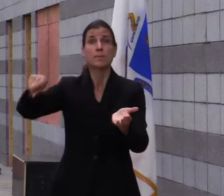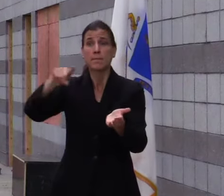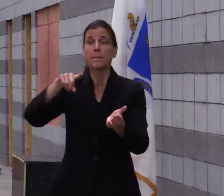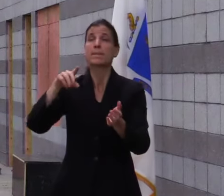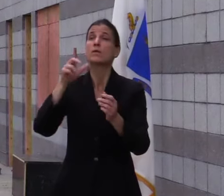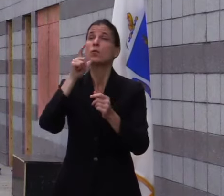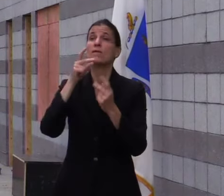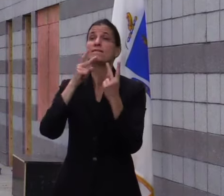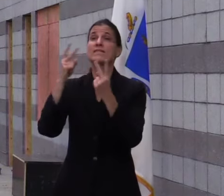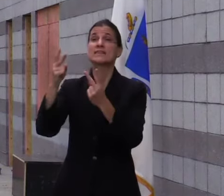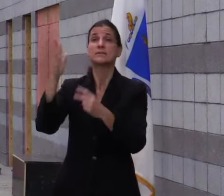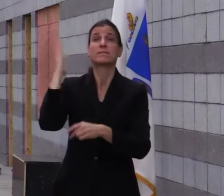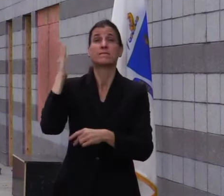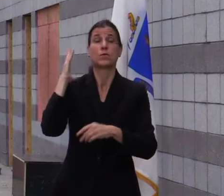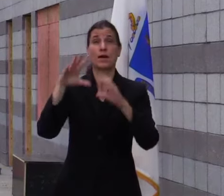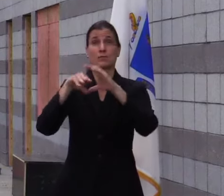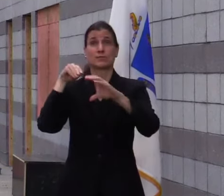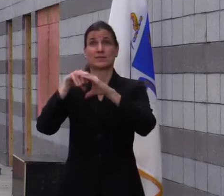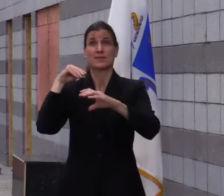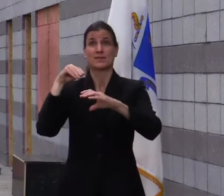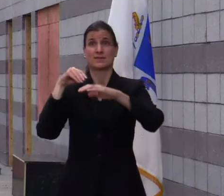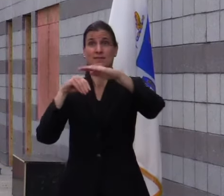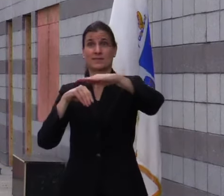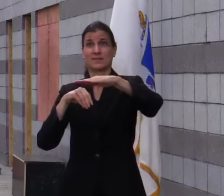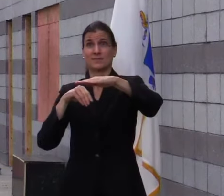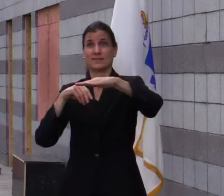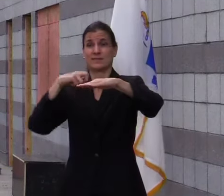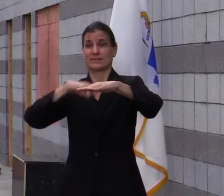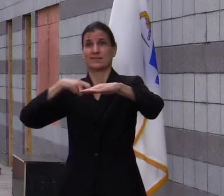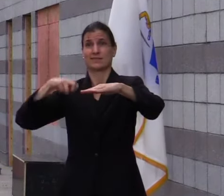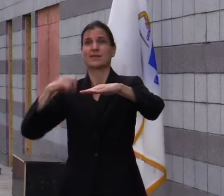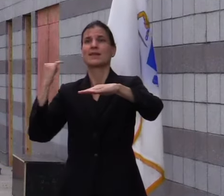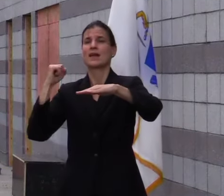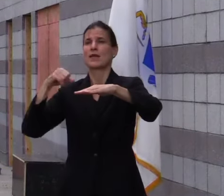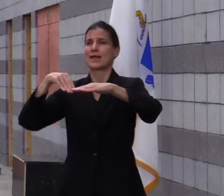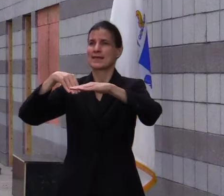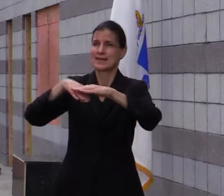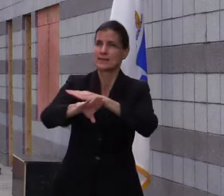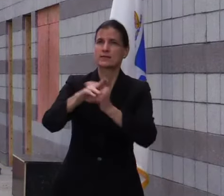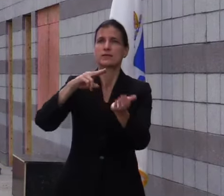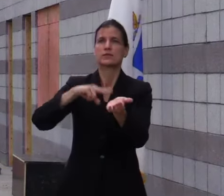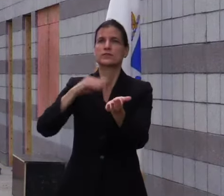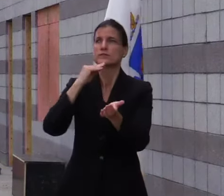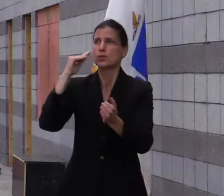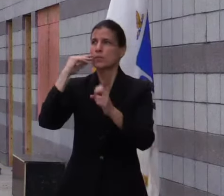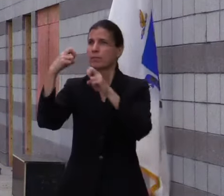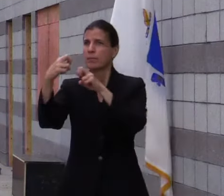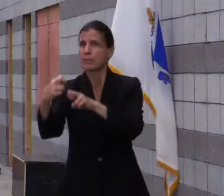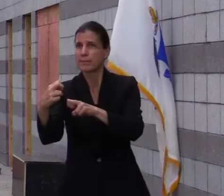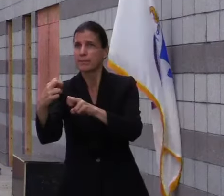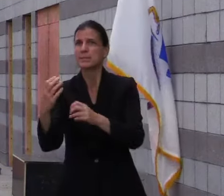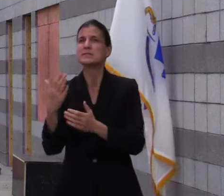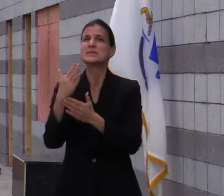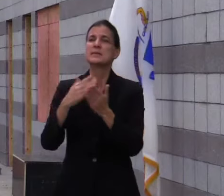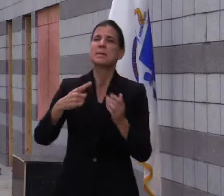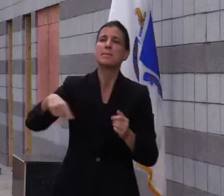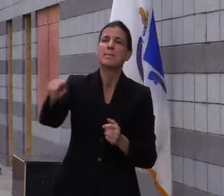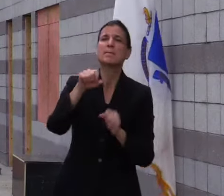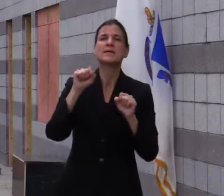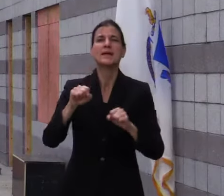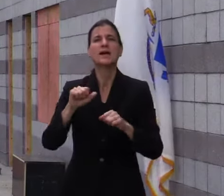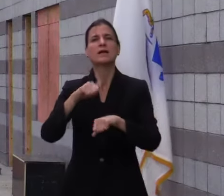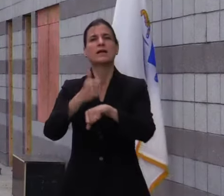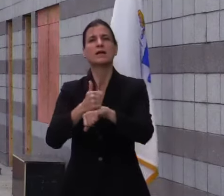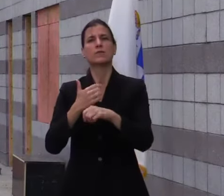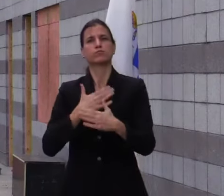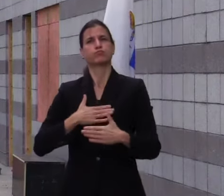circumstances that can be provided on site in the facilities. And we currently we test